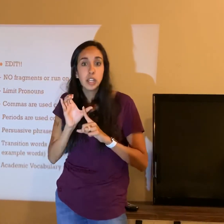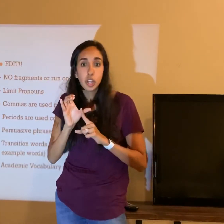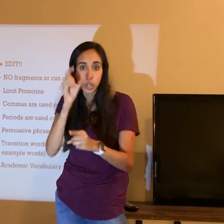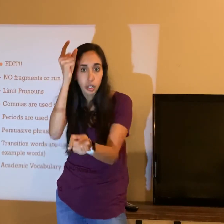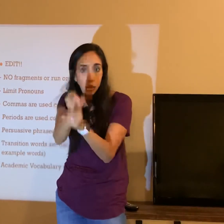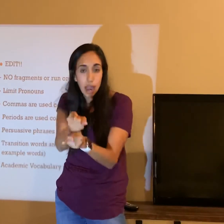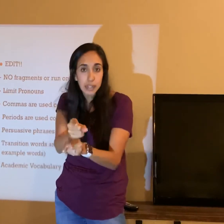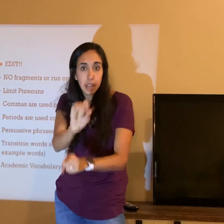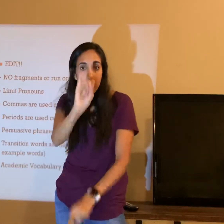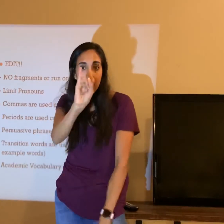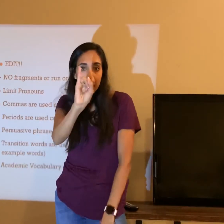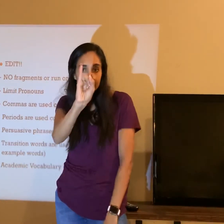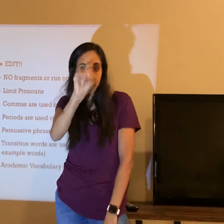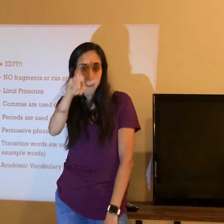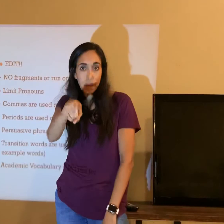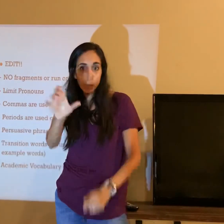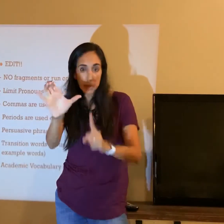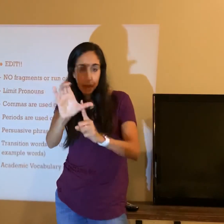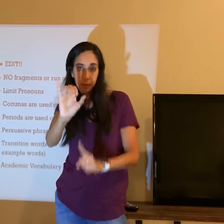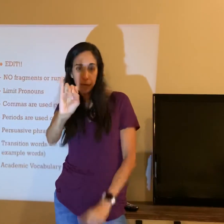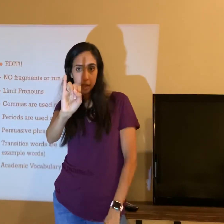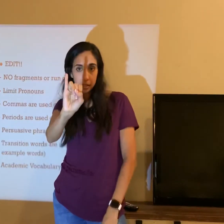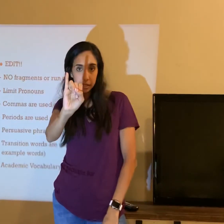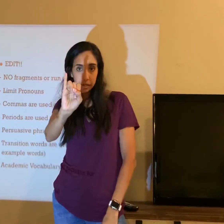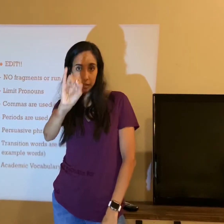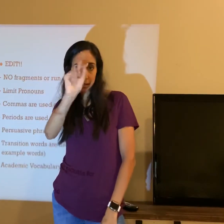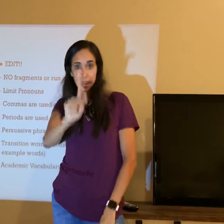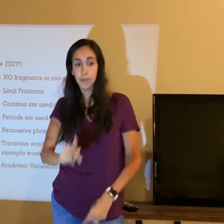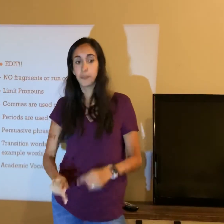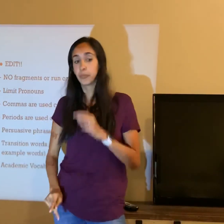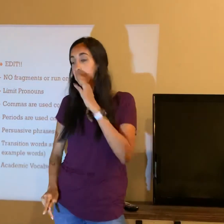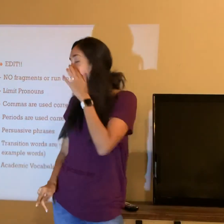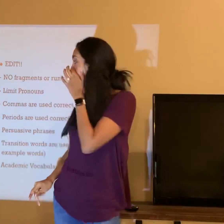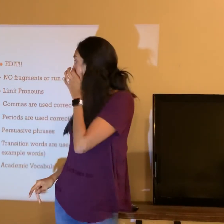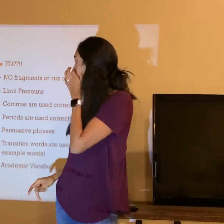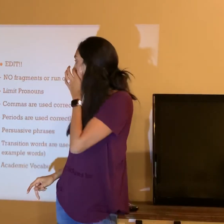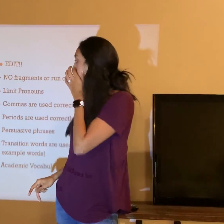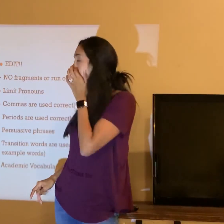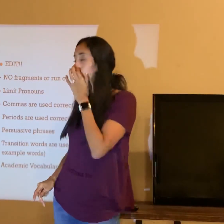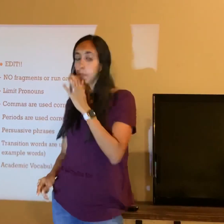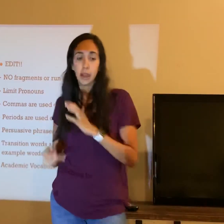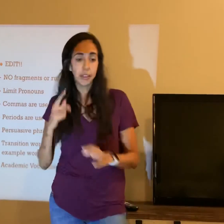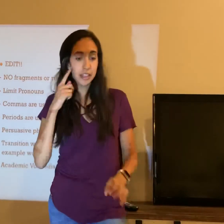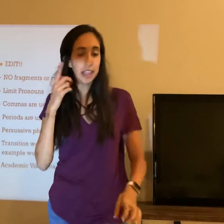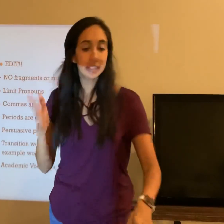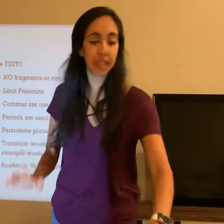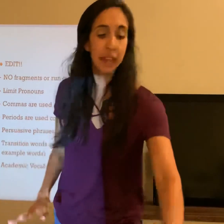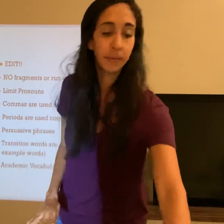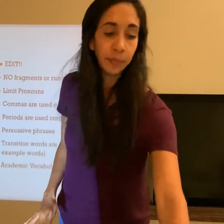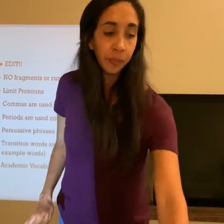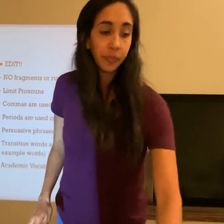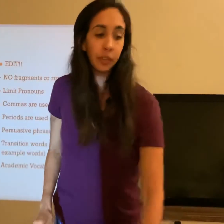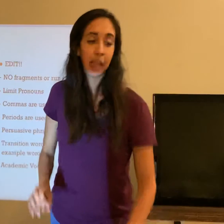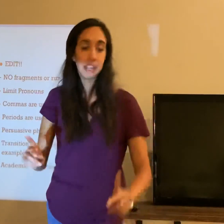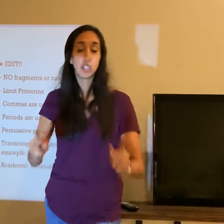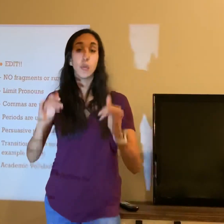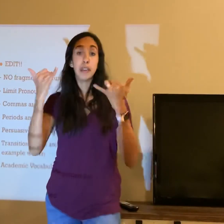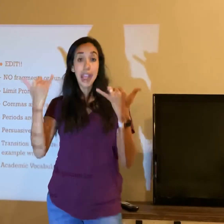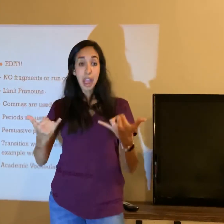Capitalization, correct. I's must be capitalized, okay? I think that's it. Okay, so now